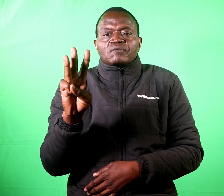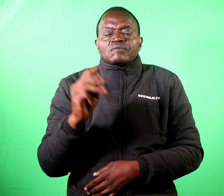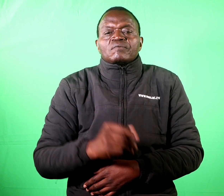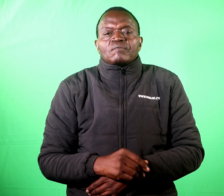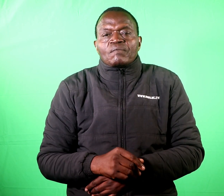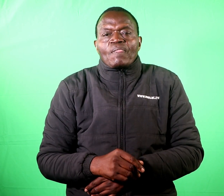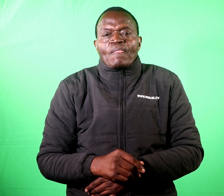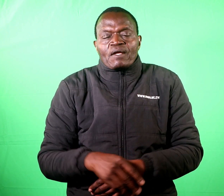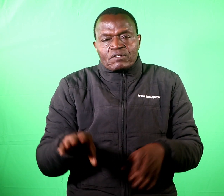casual labor